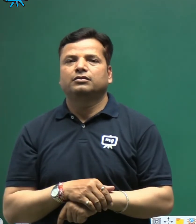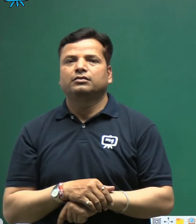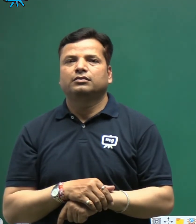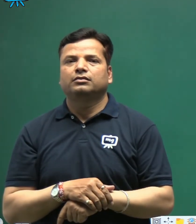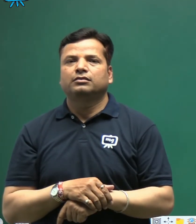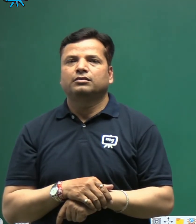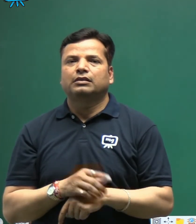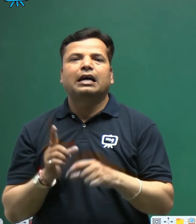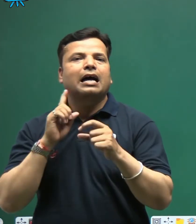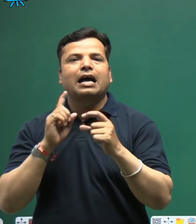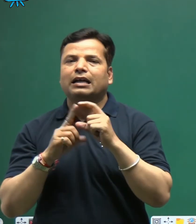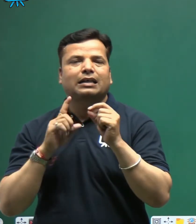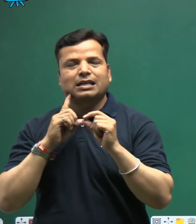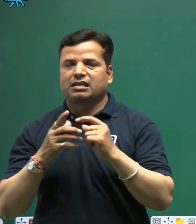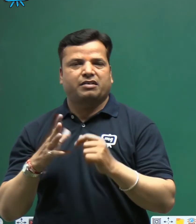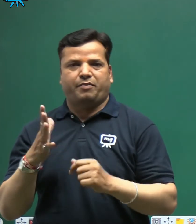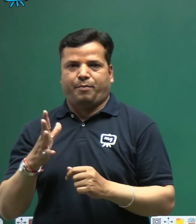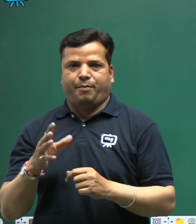did not melt